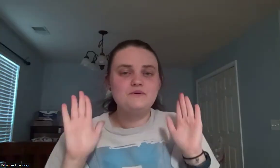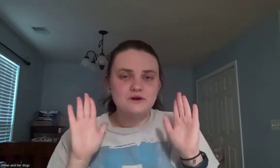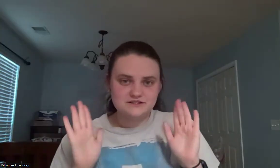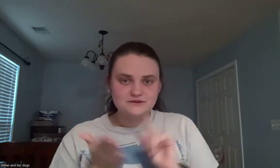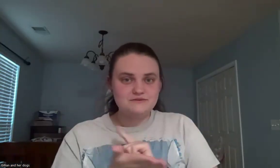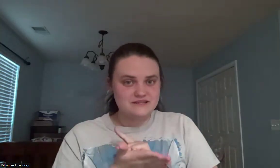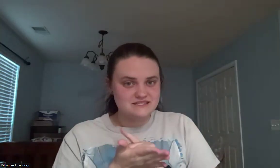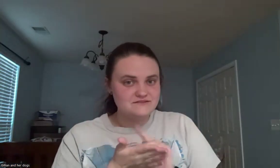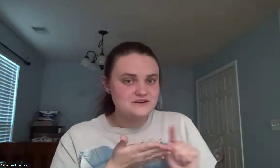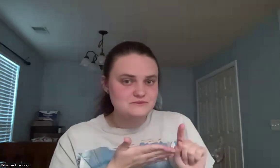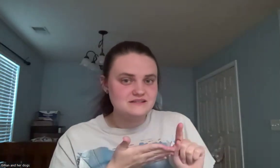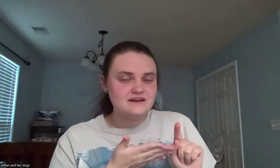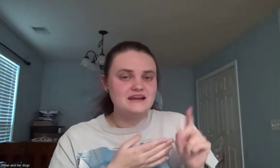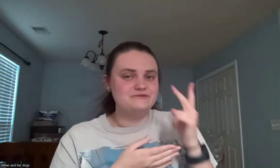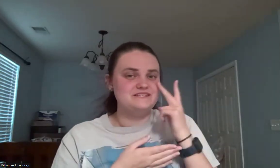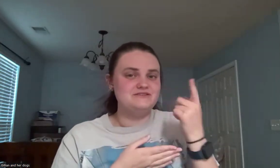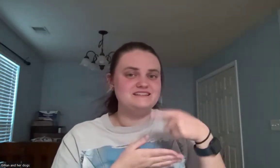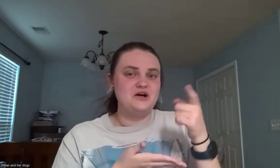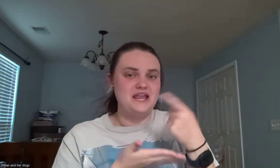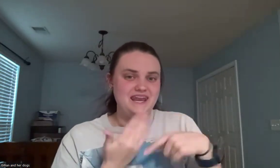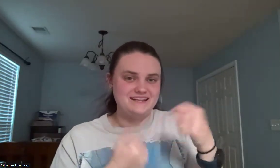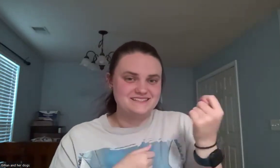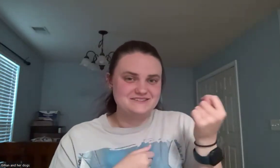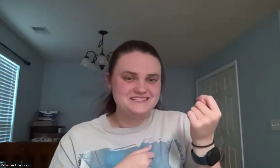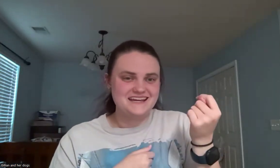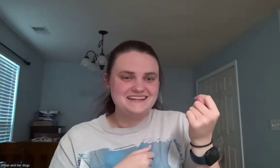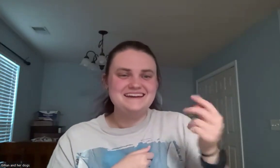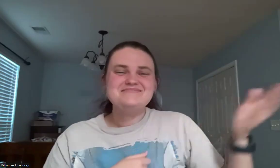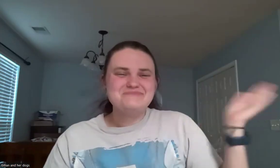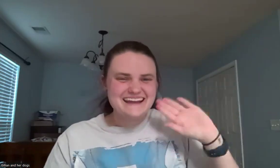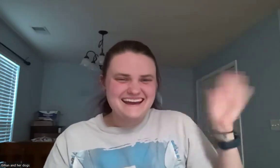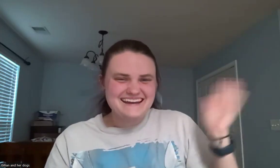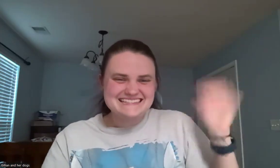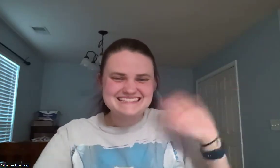wonderful rest of y'all's week, and I will see you guys all next Tuesday. Bye, guys.